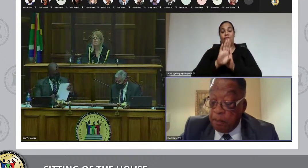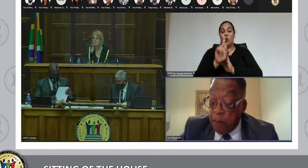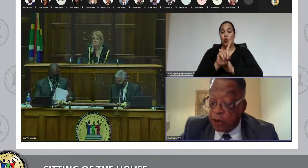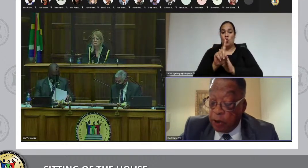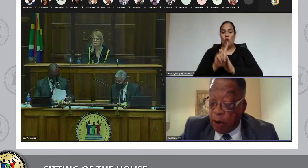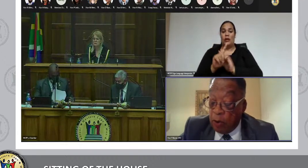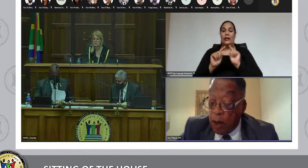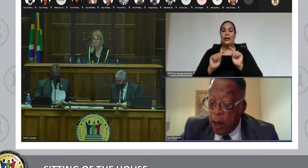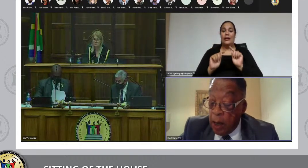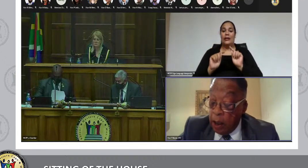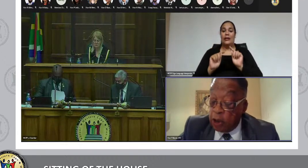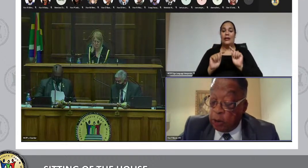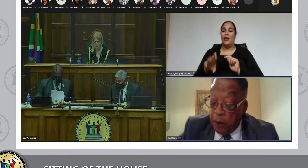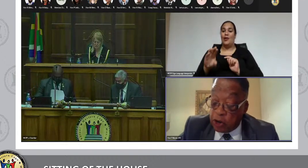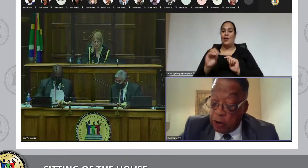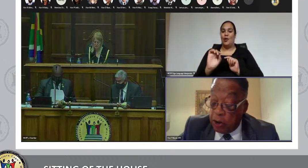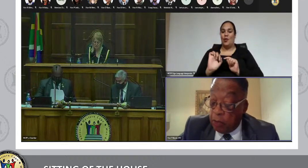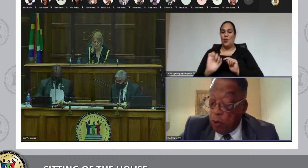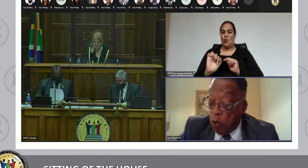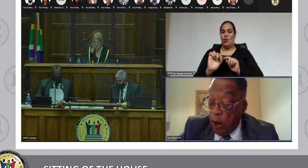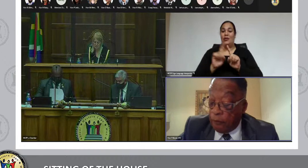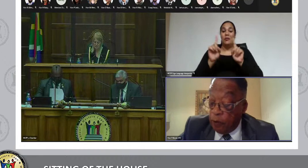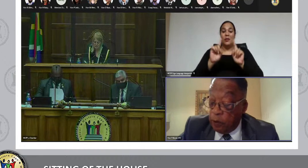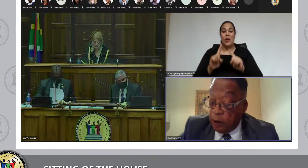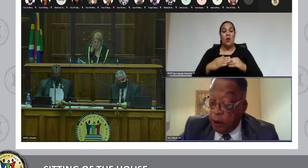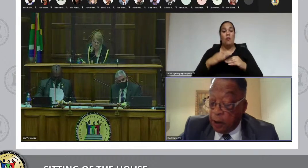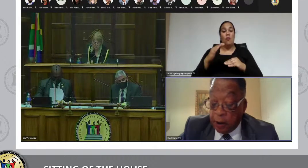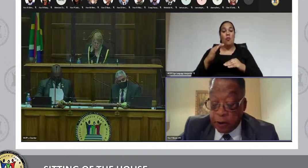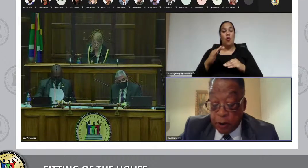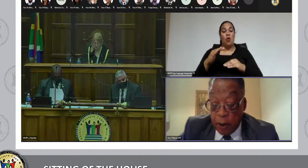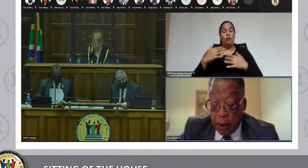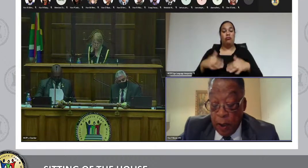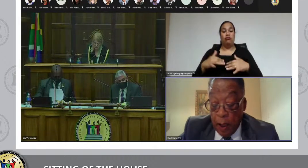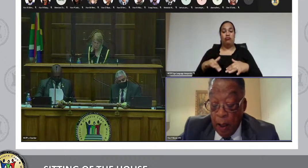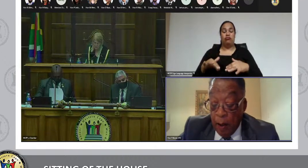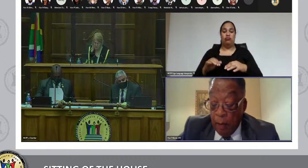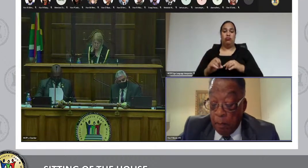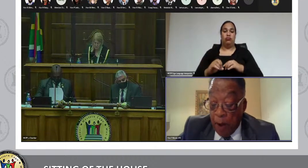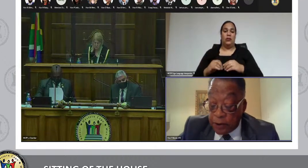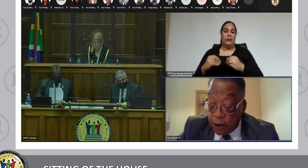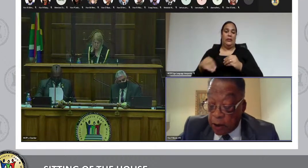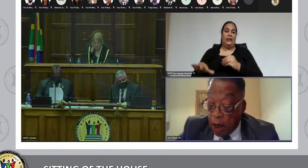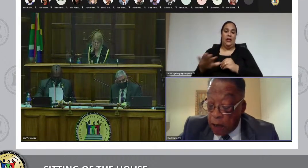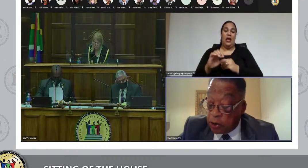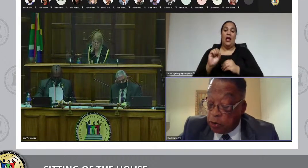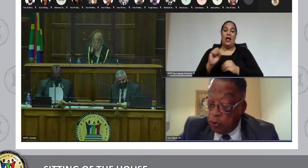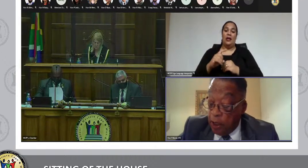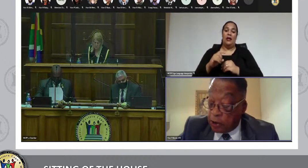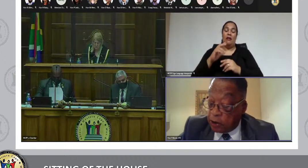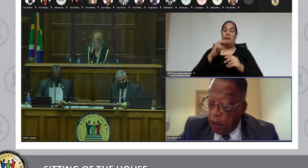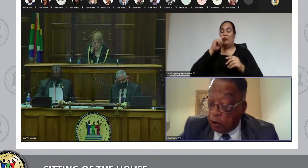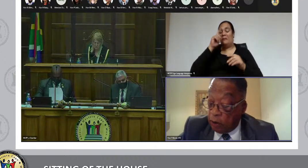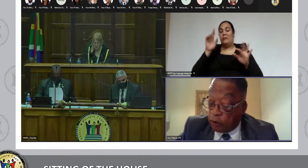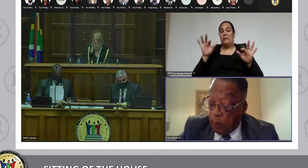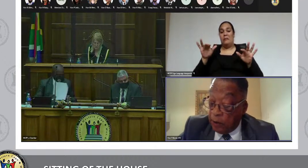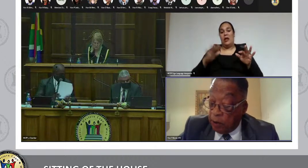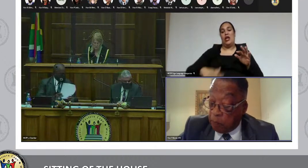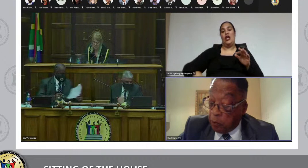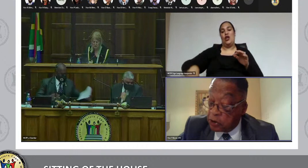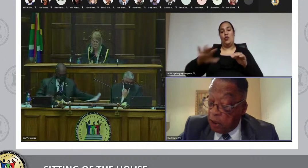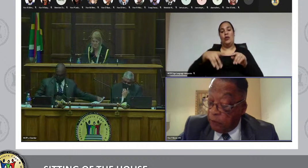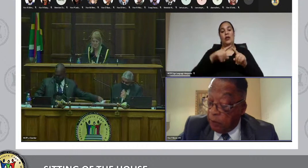the Cape Metro, especially the more affluent areas. Budget cuts to the extent